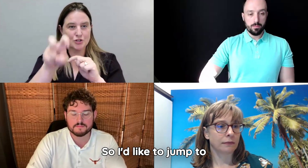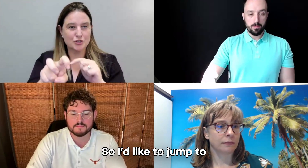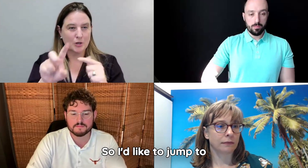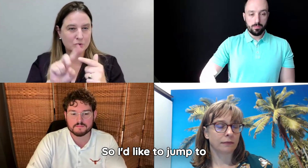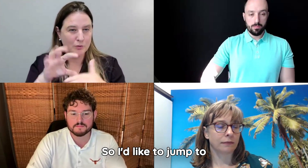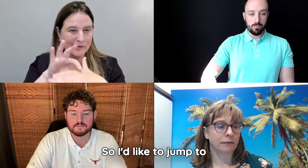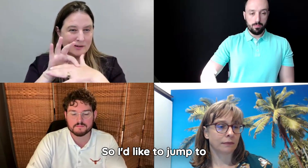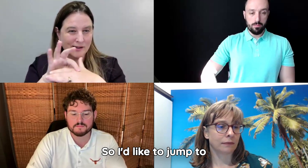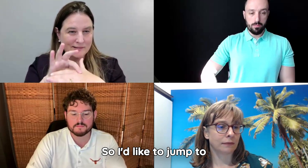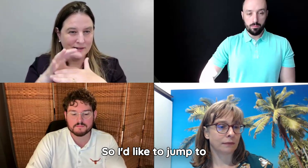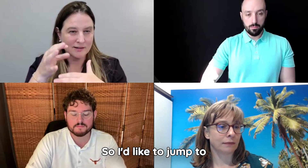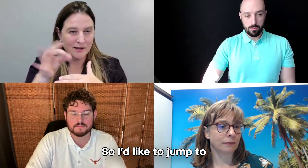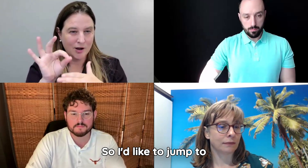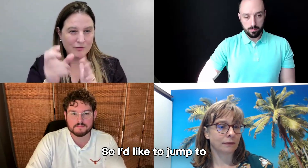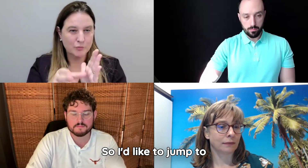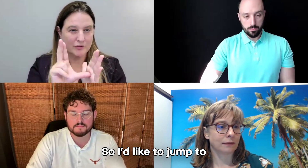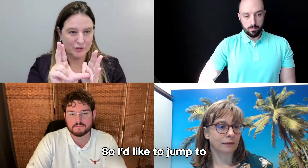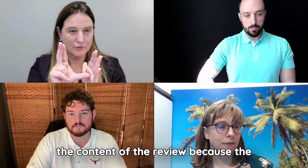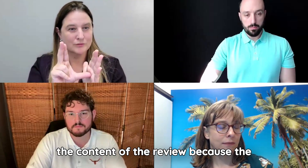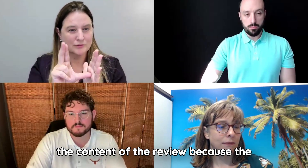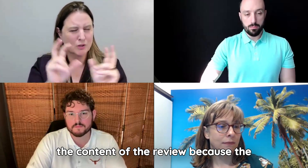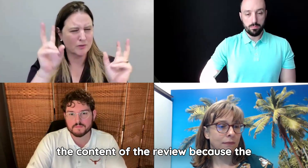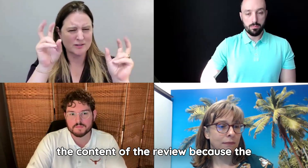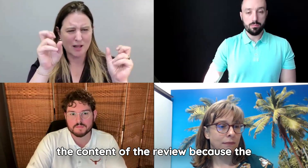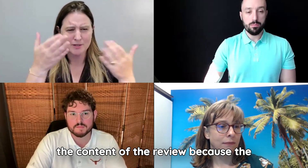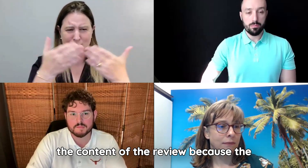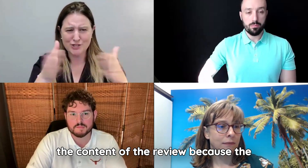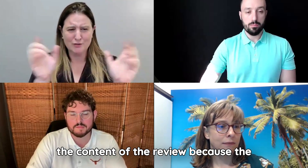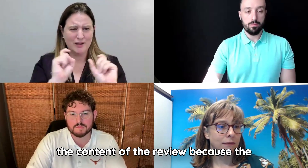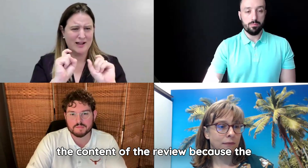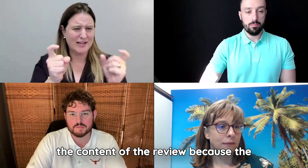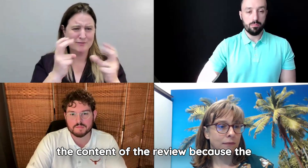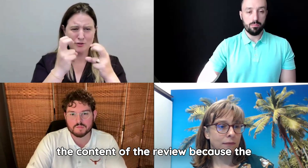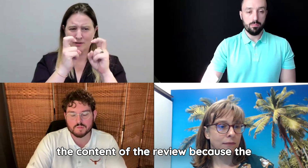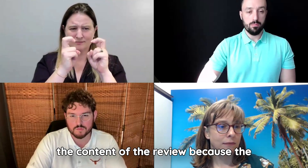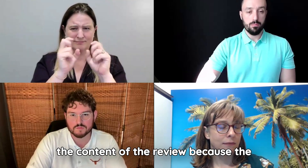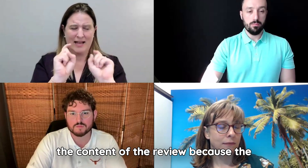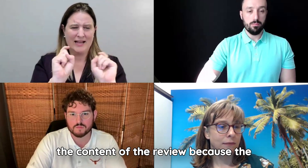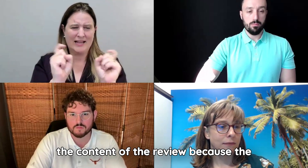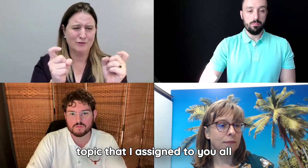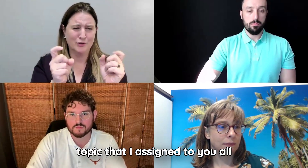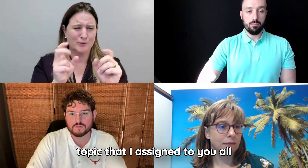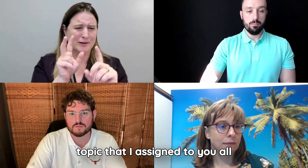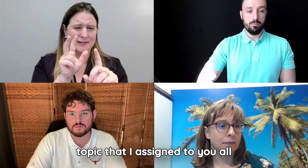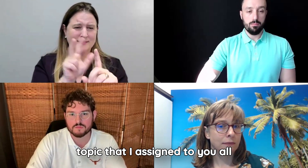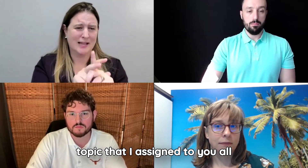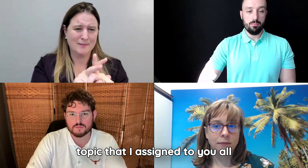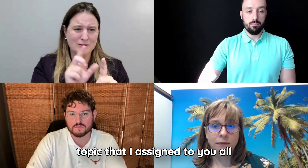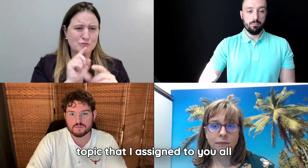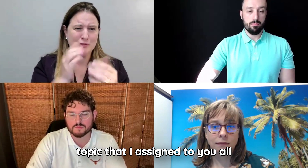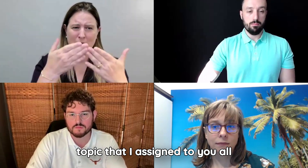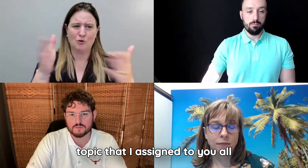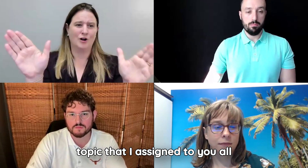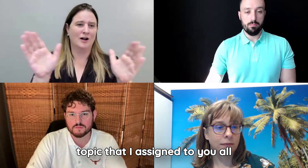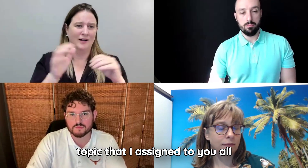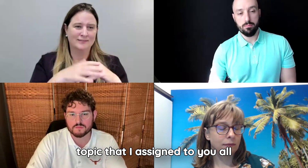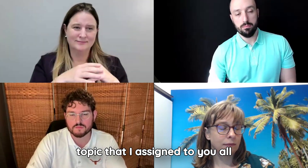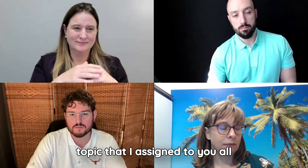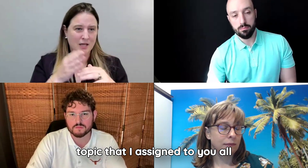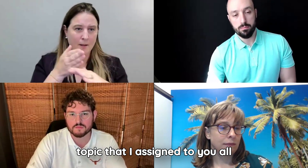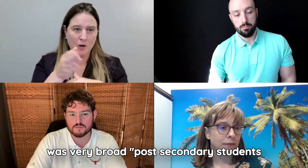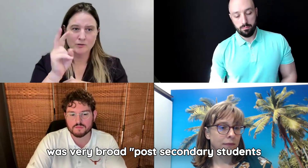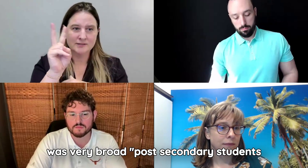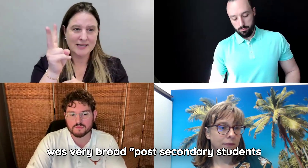So I'd like to jump to the content of the review because the topic that